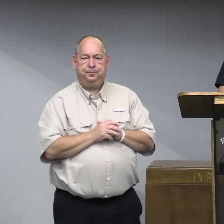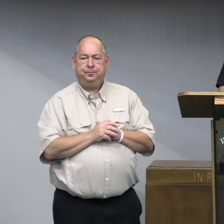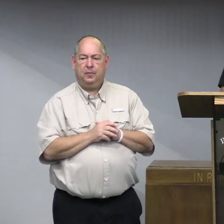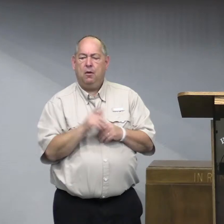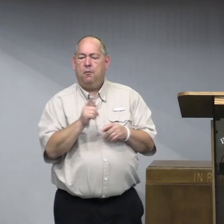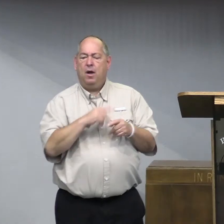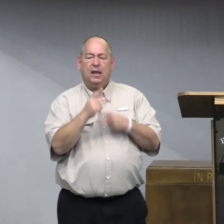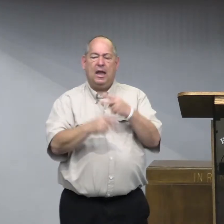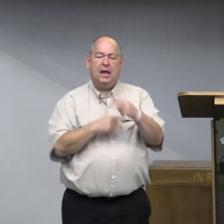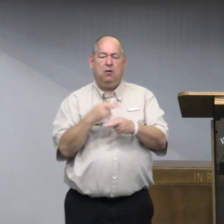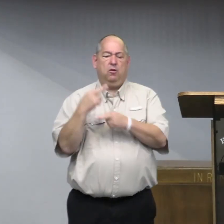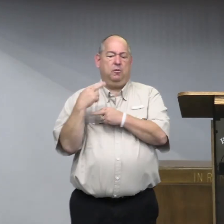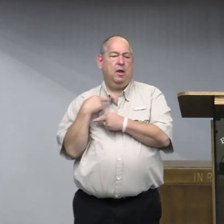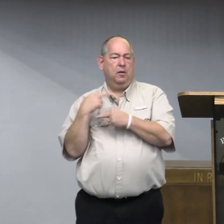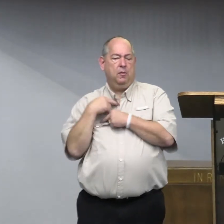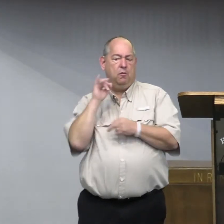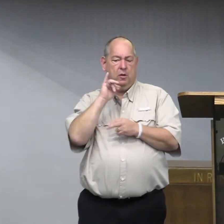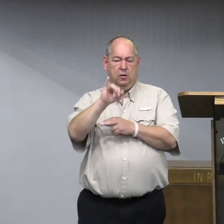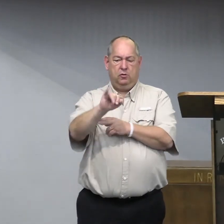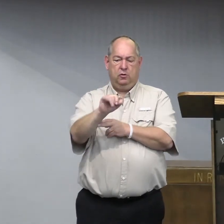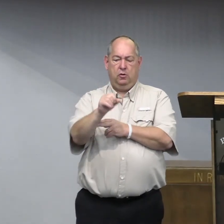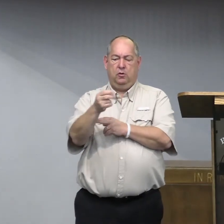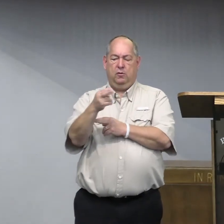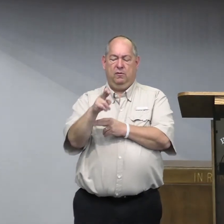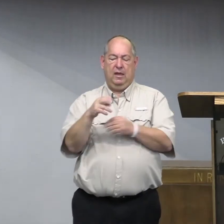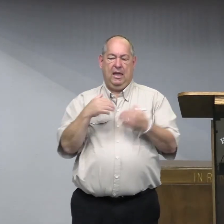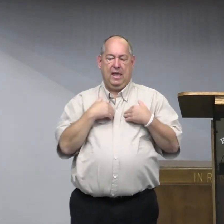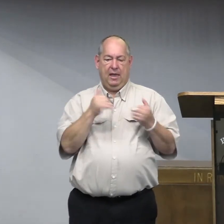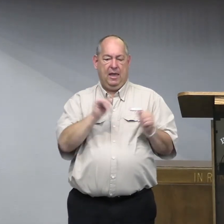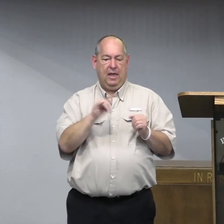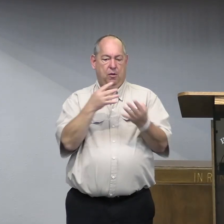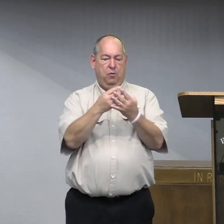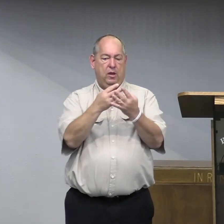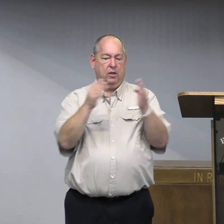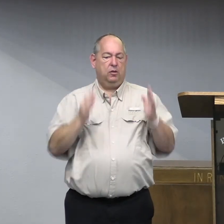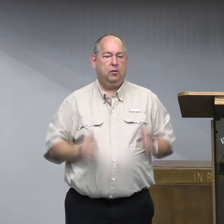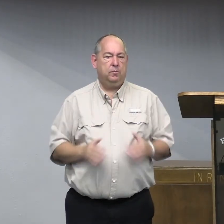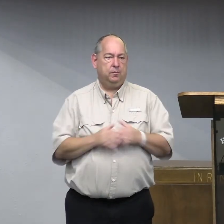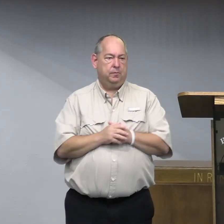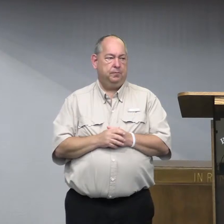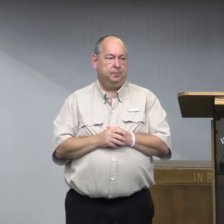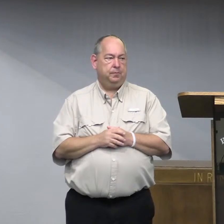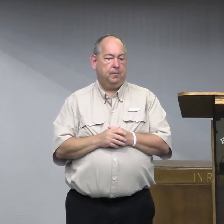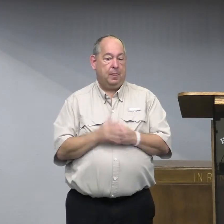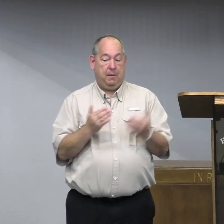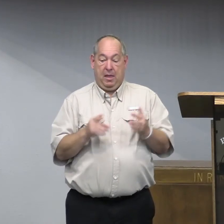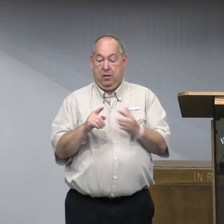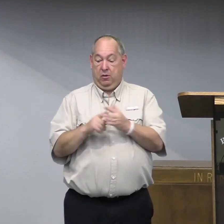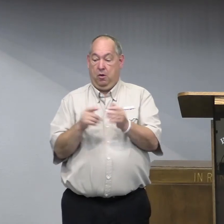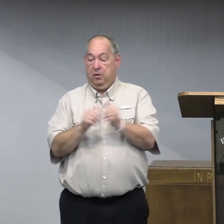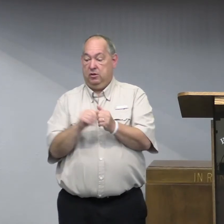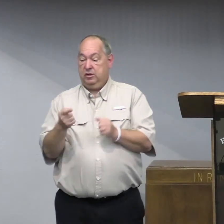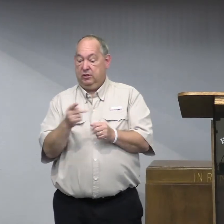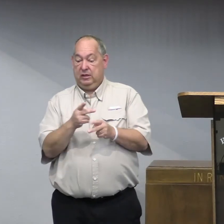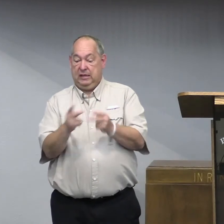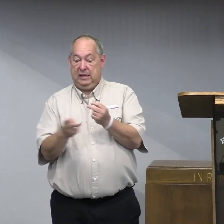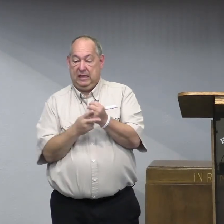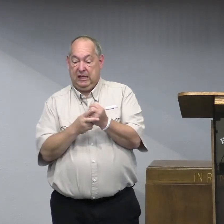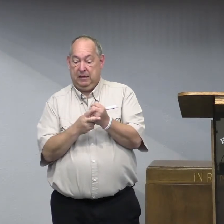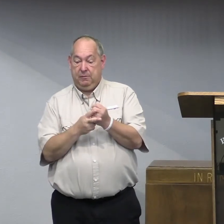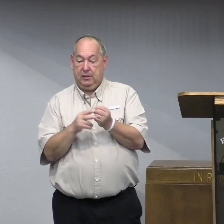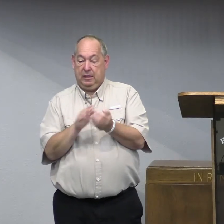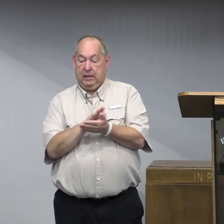What kind of responsibilities would Joseph have as a prisoner? It may have started with just keeping a